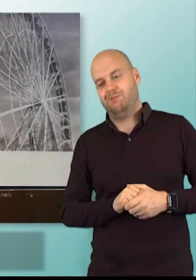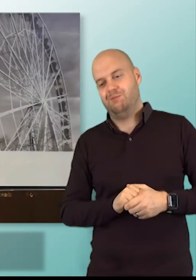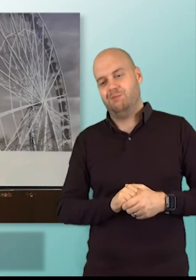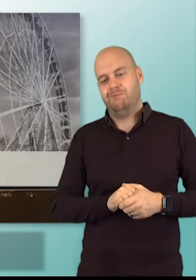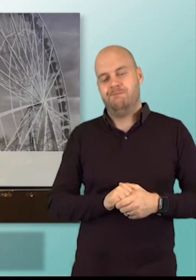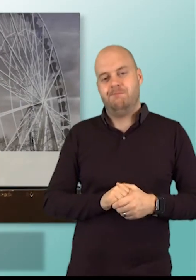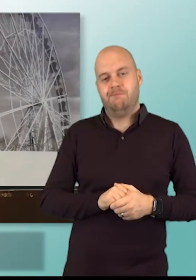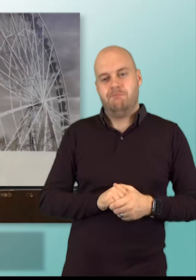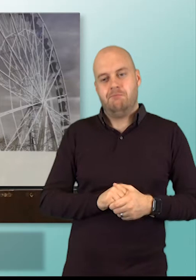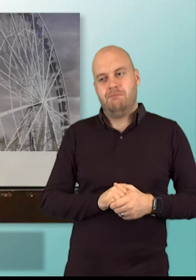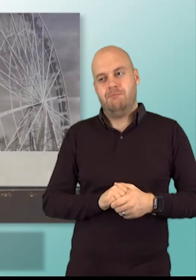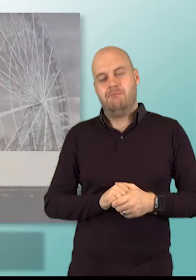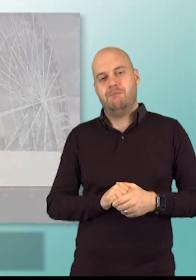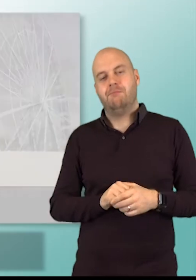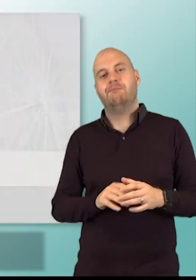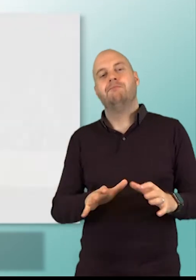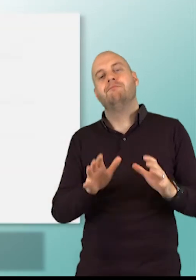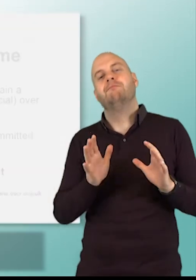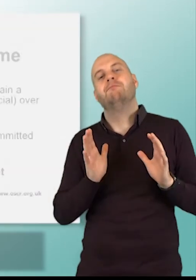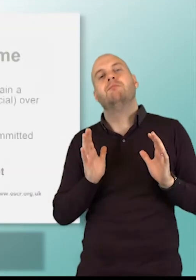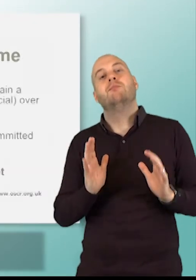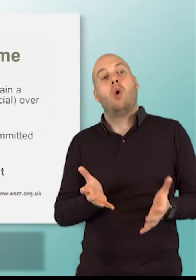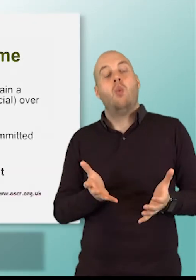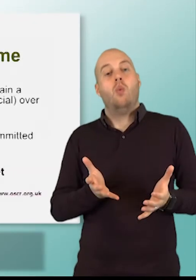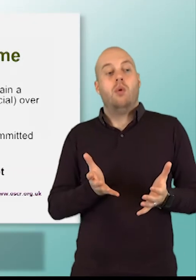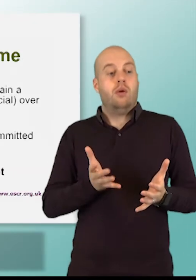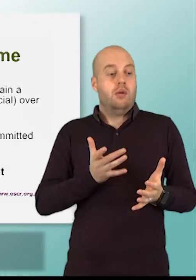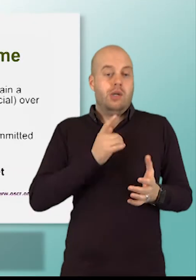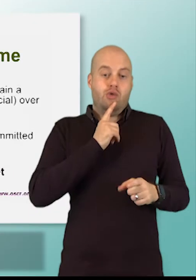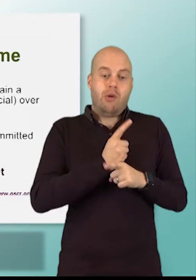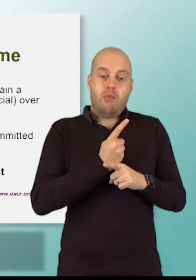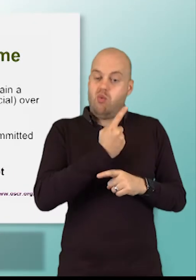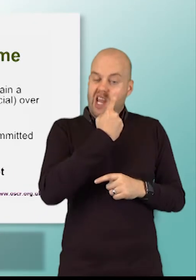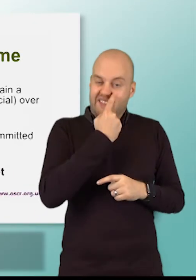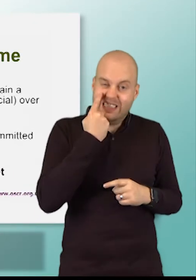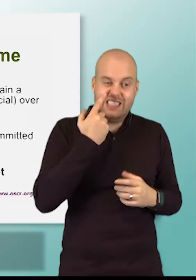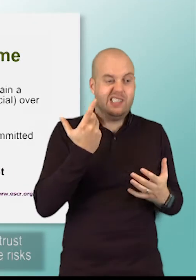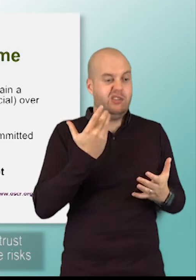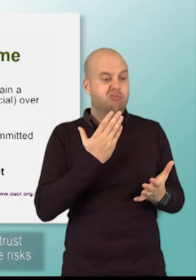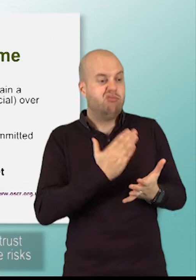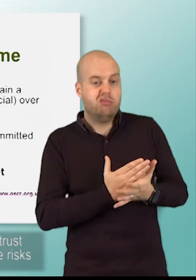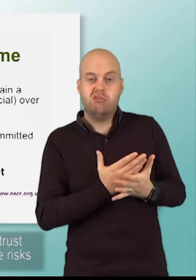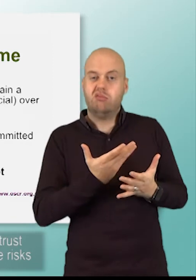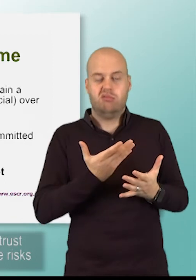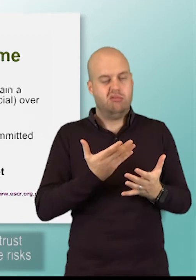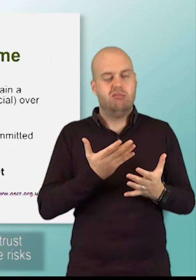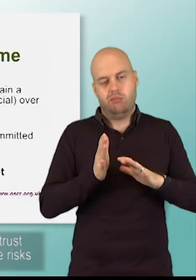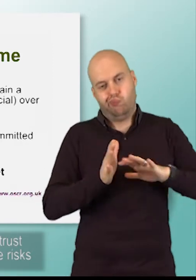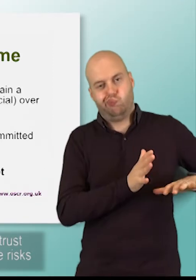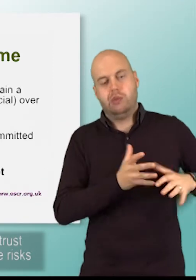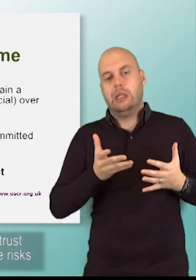So, moving on a little bit from the evidence around trust and what helps there, focus a little bit